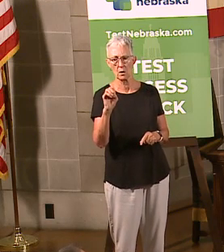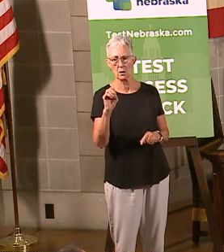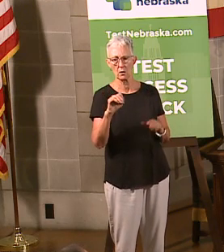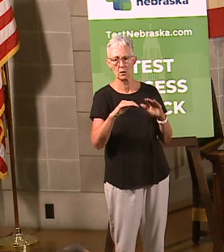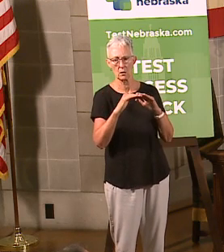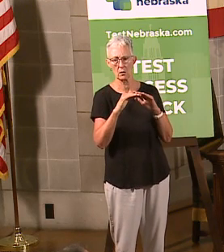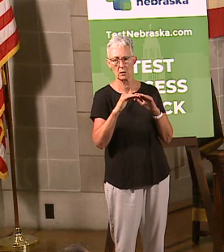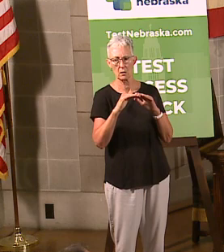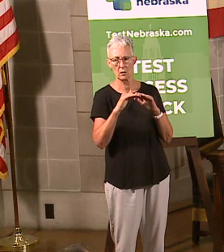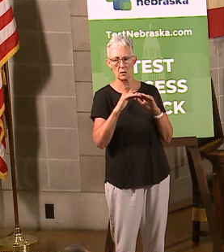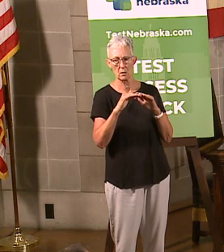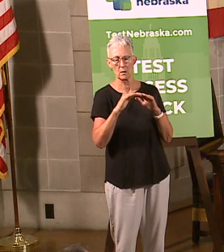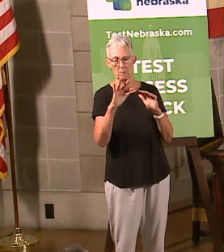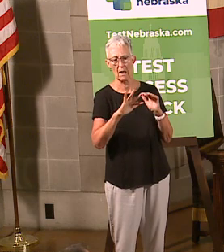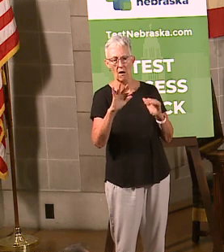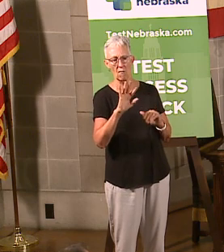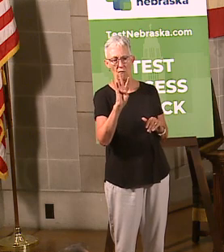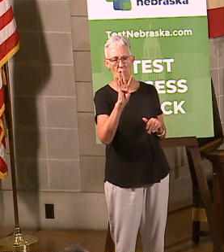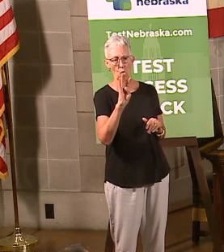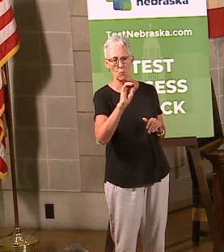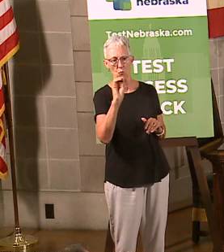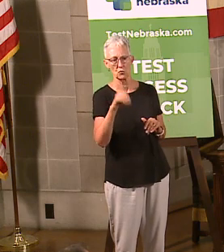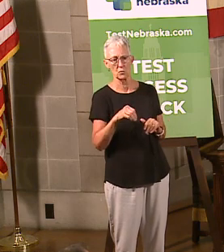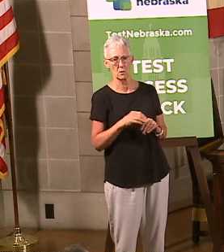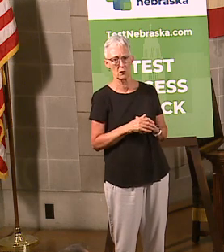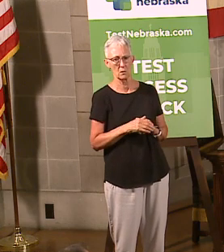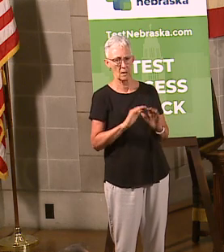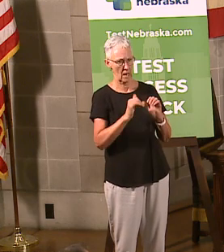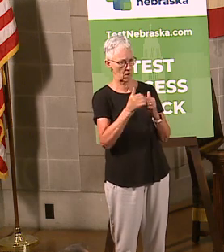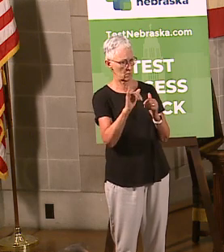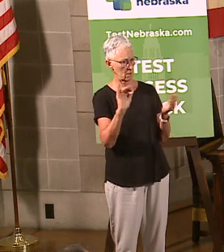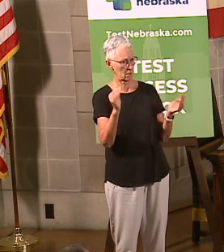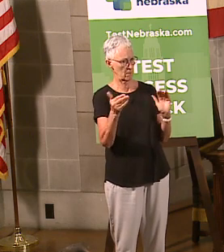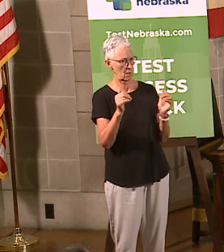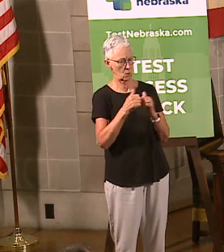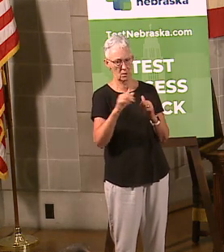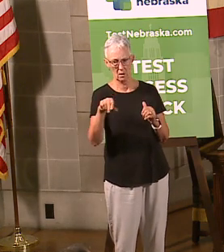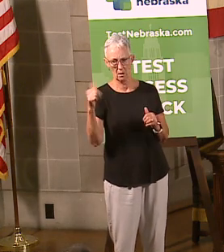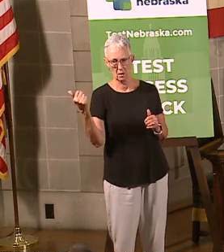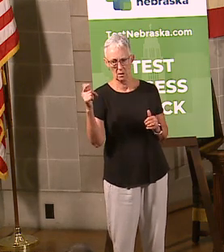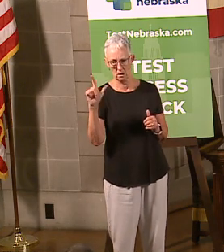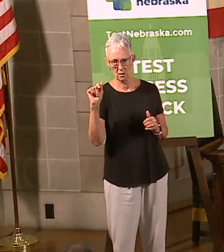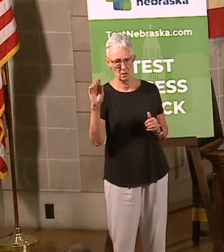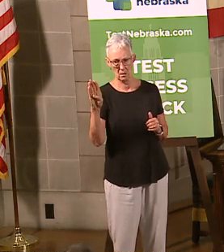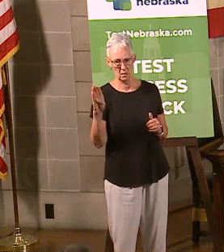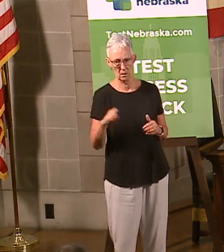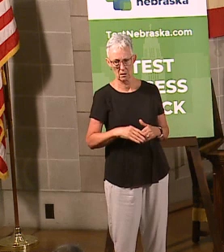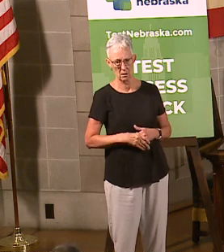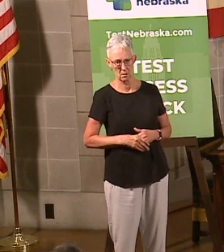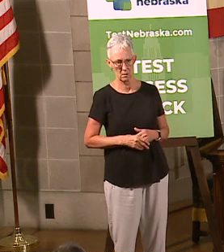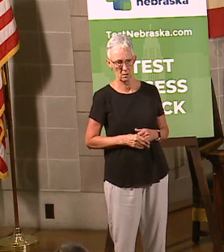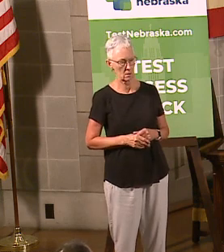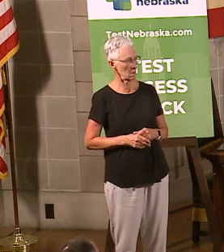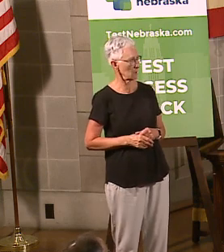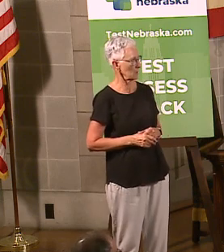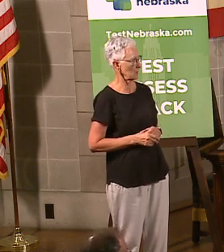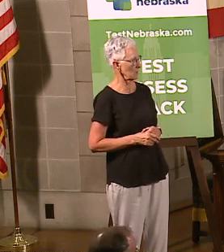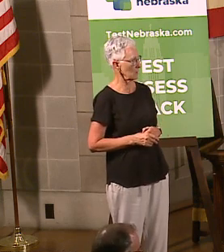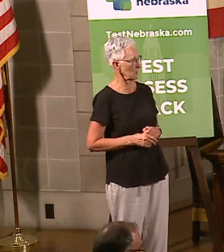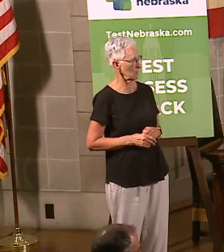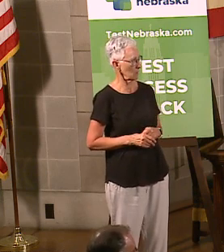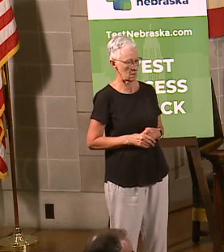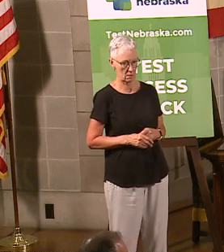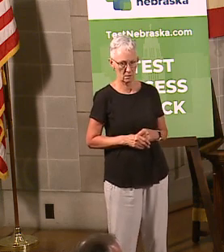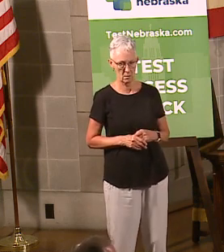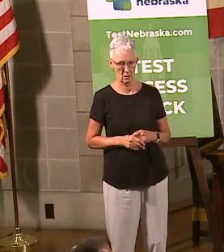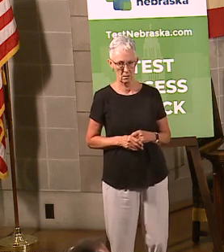4%? Right at 4%. Right at 4%. How's that compared to the other labs? How does that compare to the other labs that are people coming into the hospital who we know